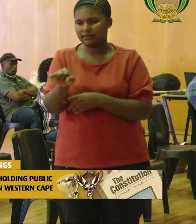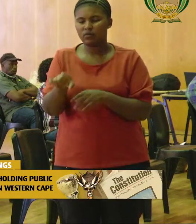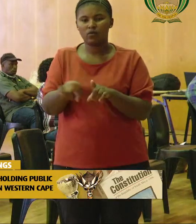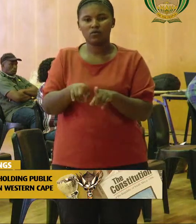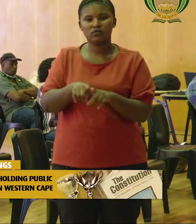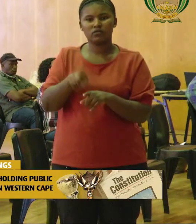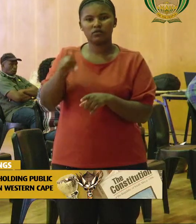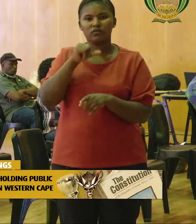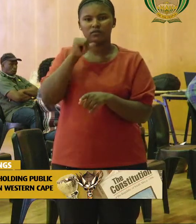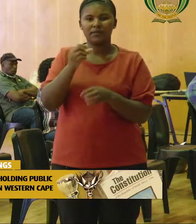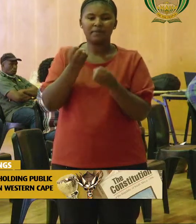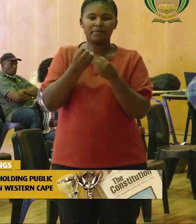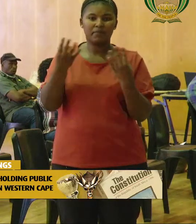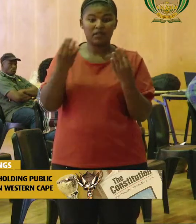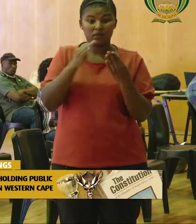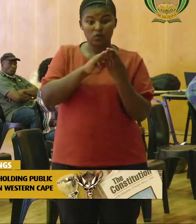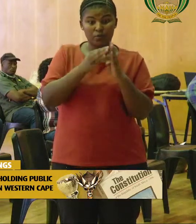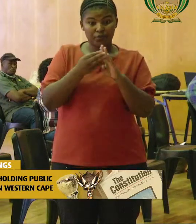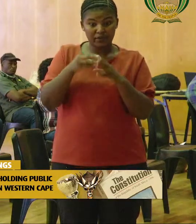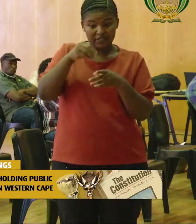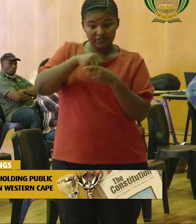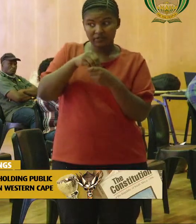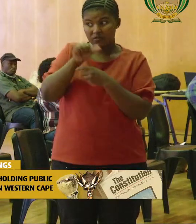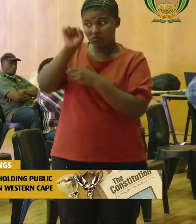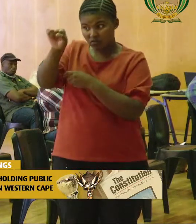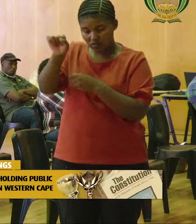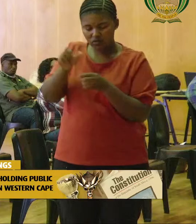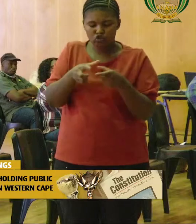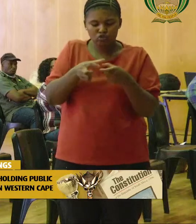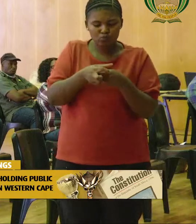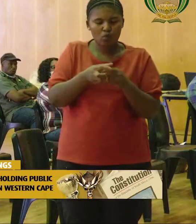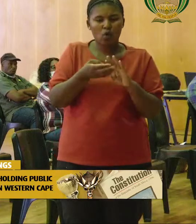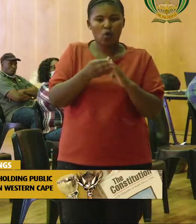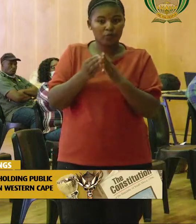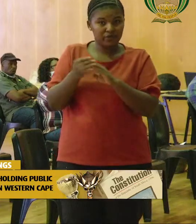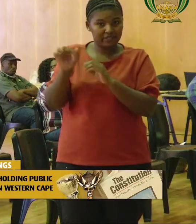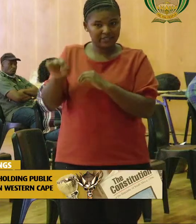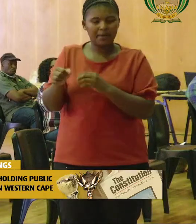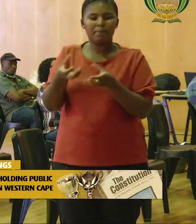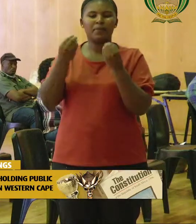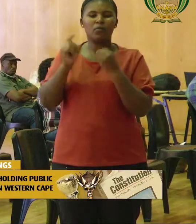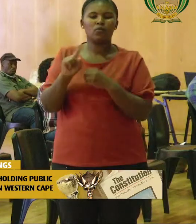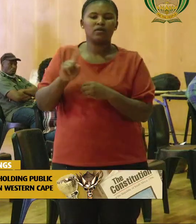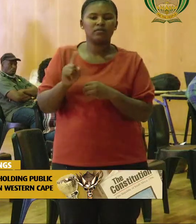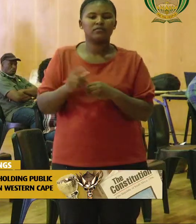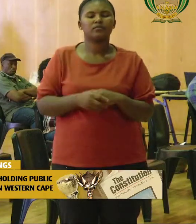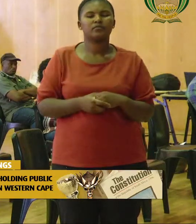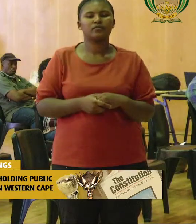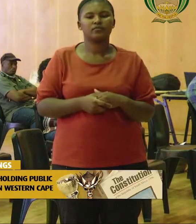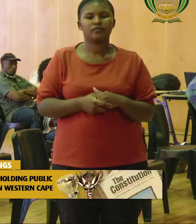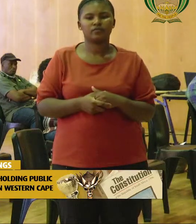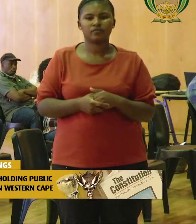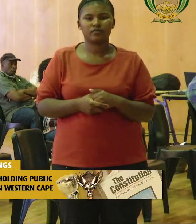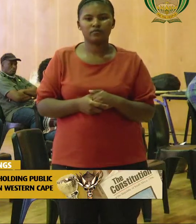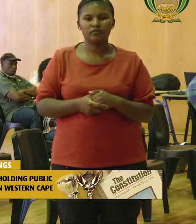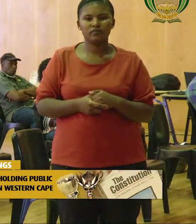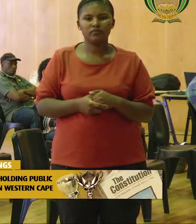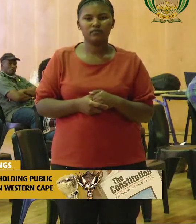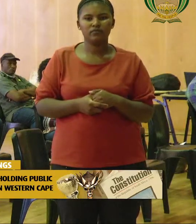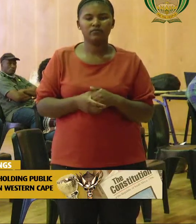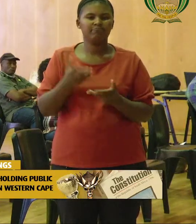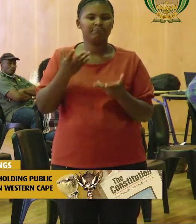finds that mostly in communities, especially hers, because it's a very small community, you'd find that in one